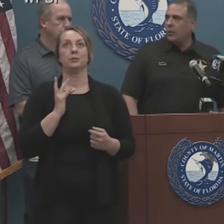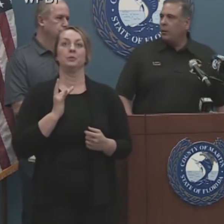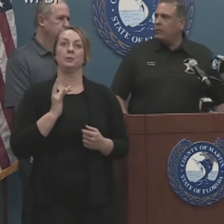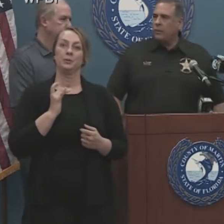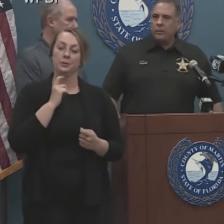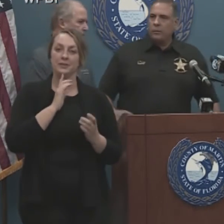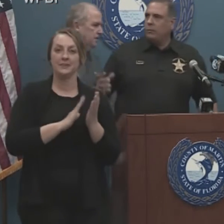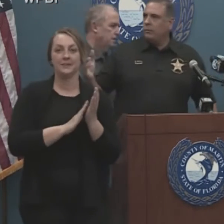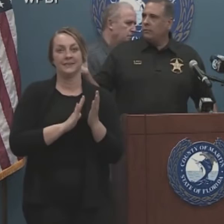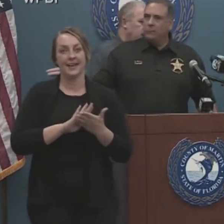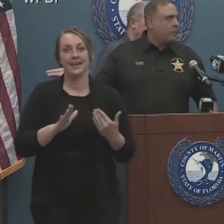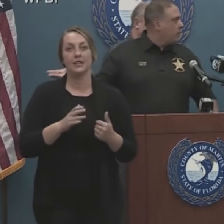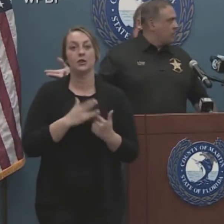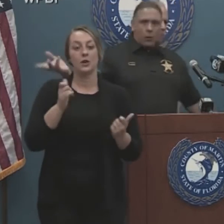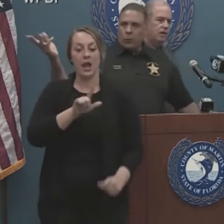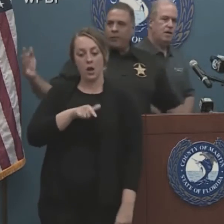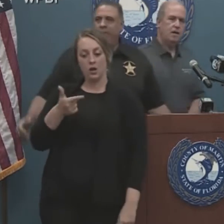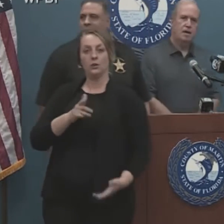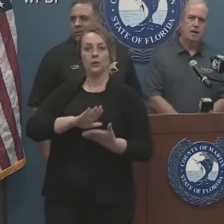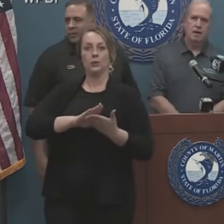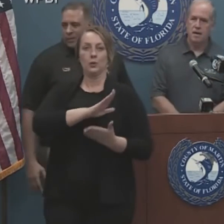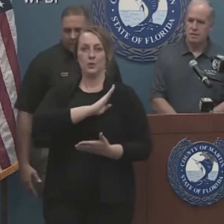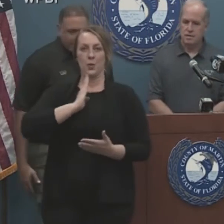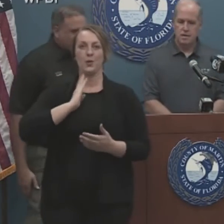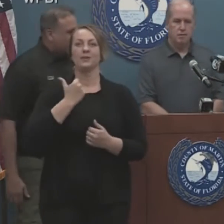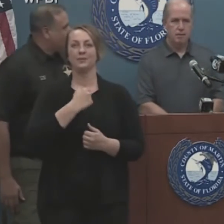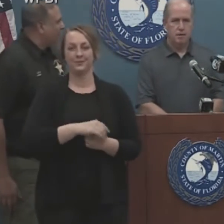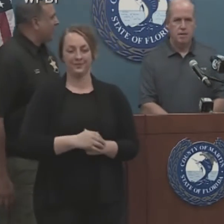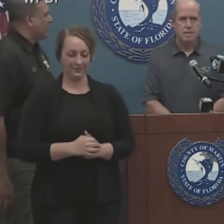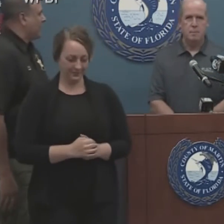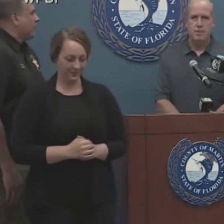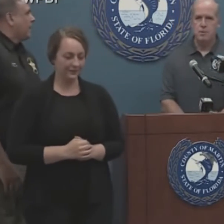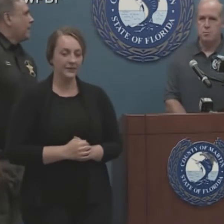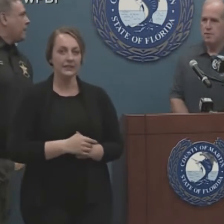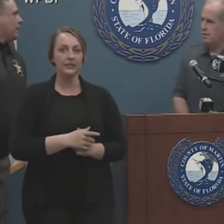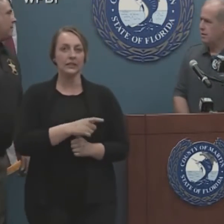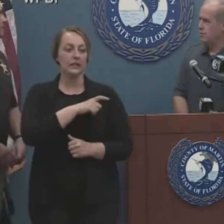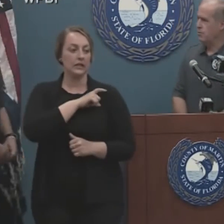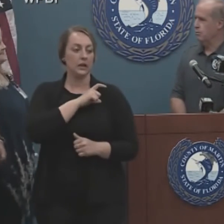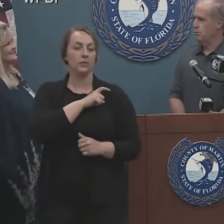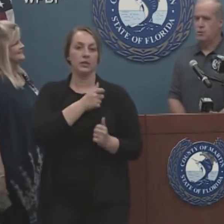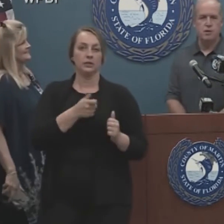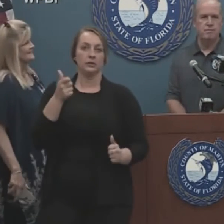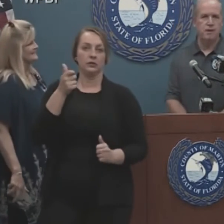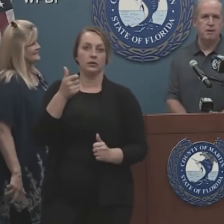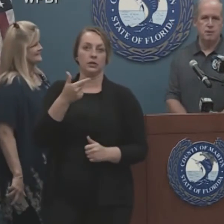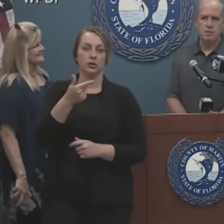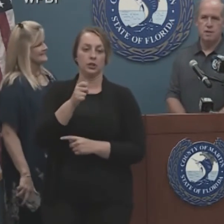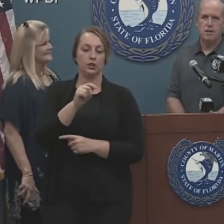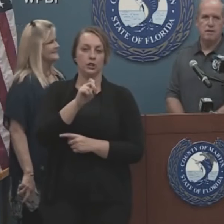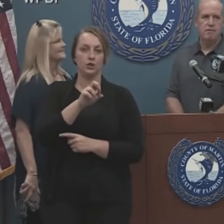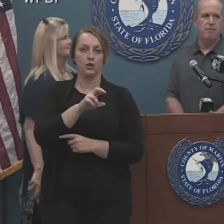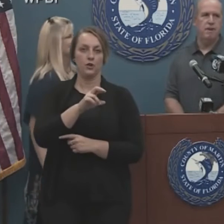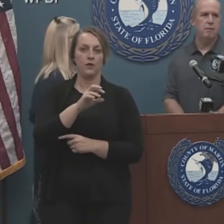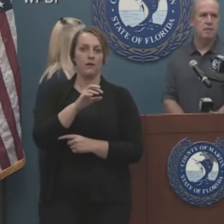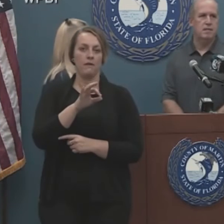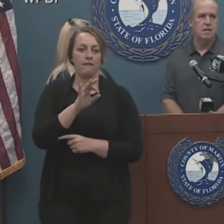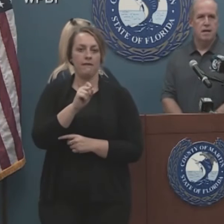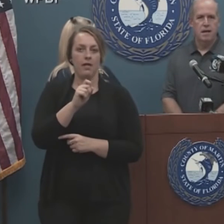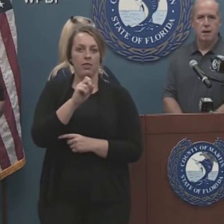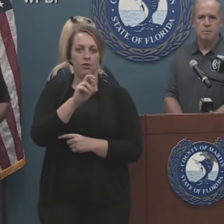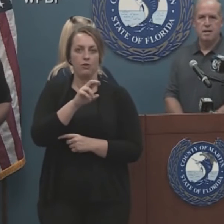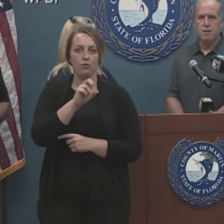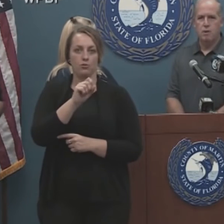that, I'll turn it over to the school board. Yes, Deputy Superintendent of Schools, Ginger Featherstone's here to give